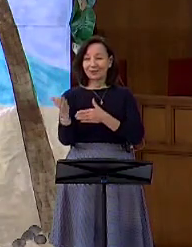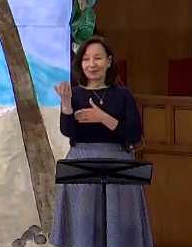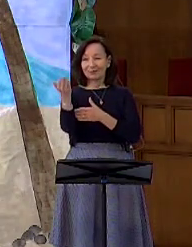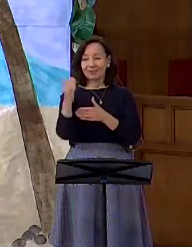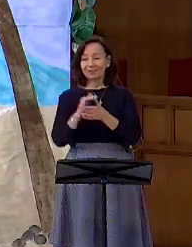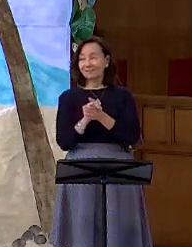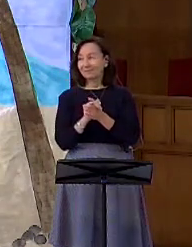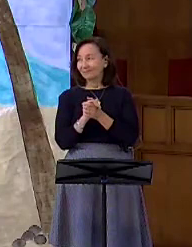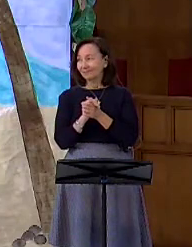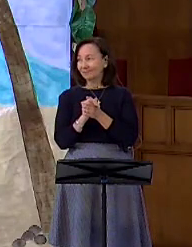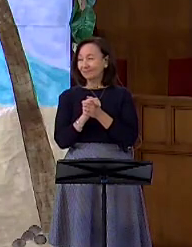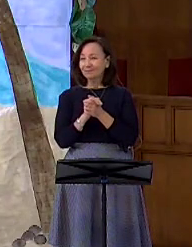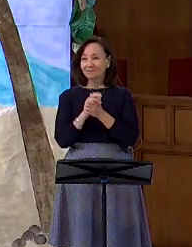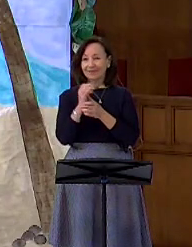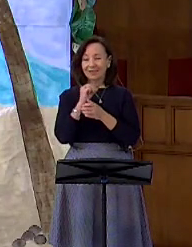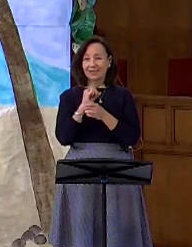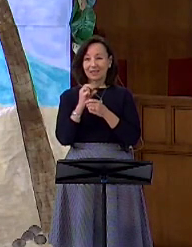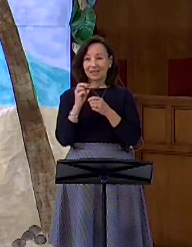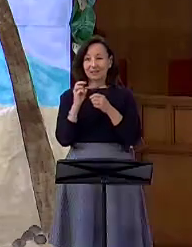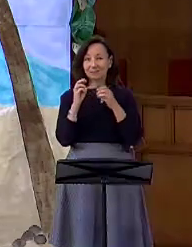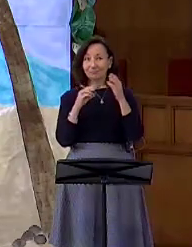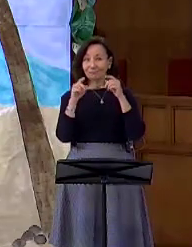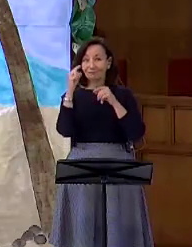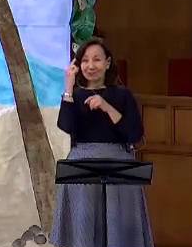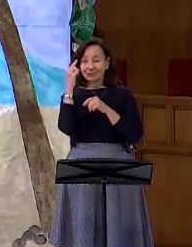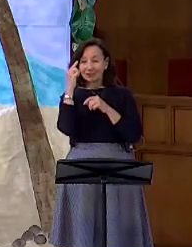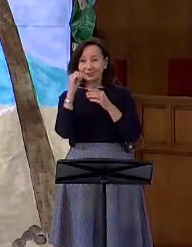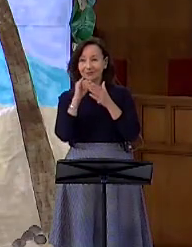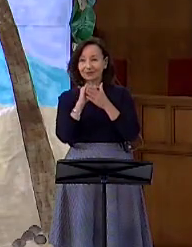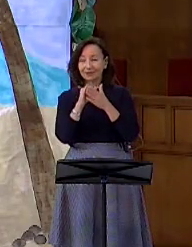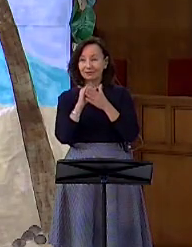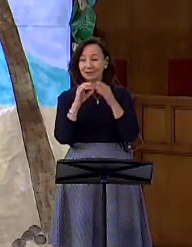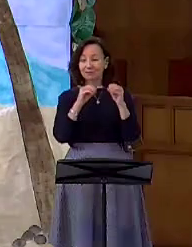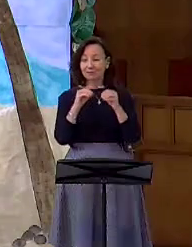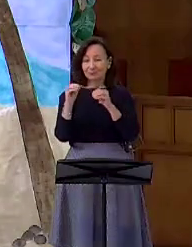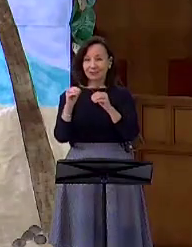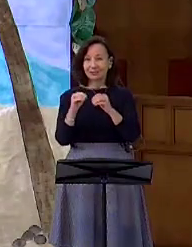So I'm worried that we moved it before because we're worried about the sermons.